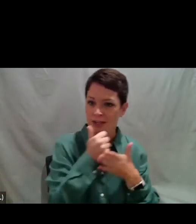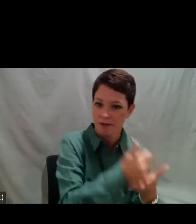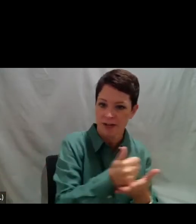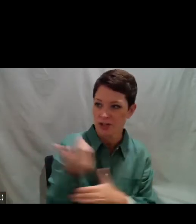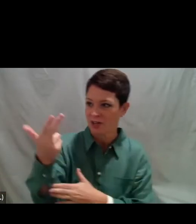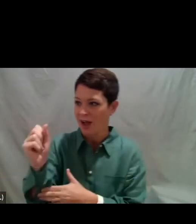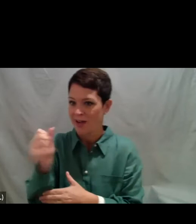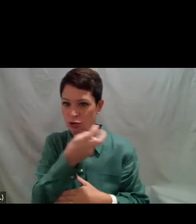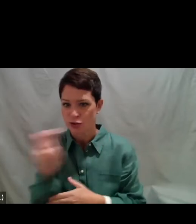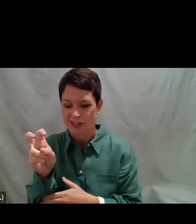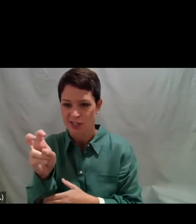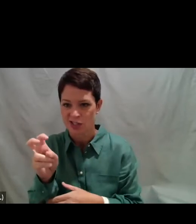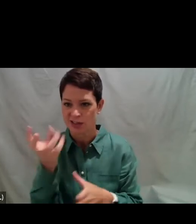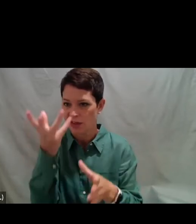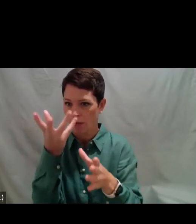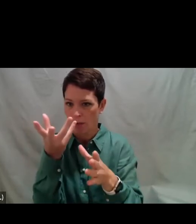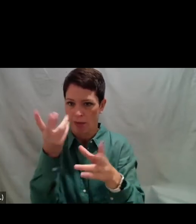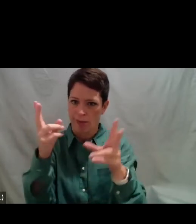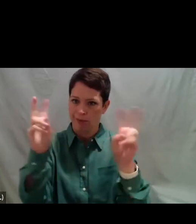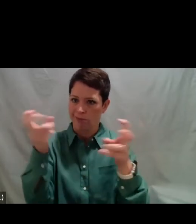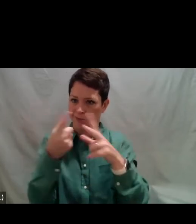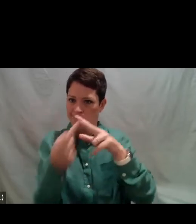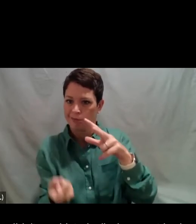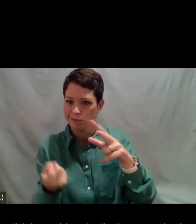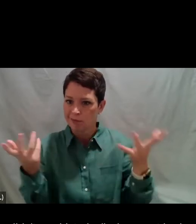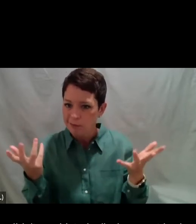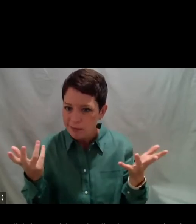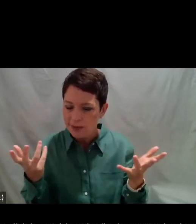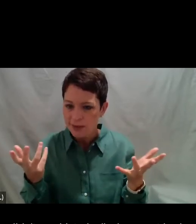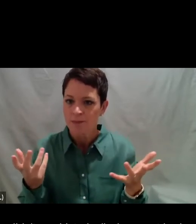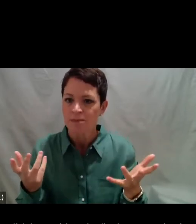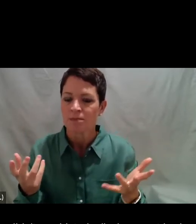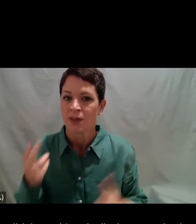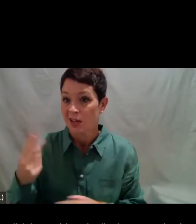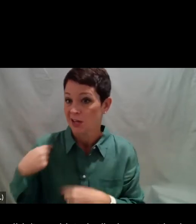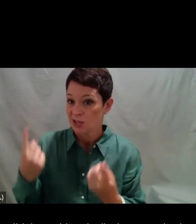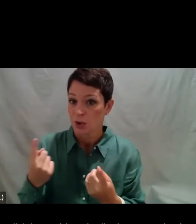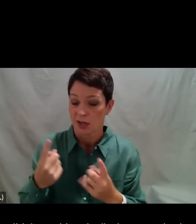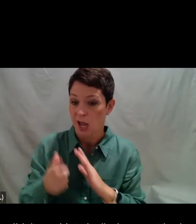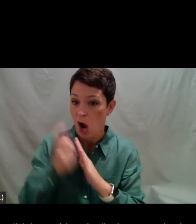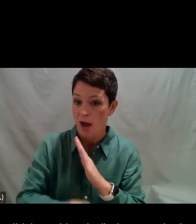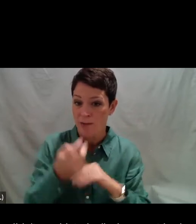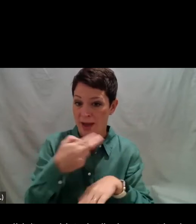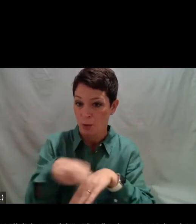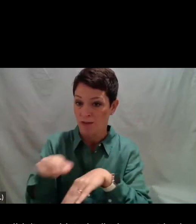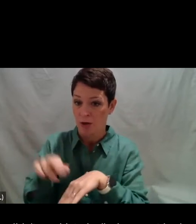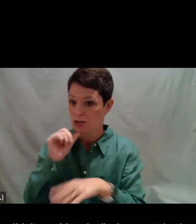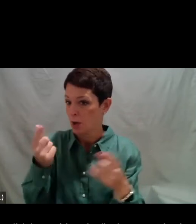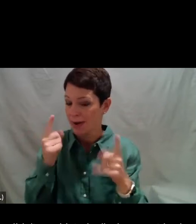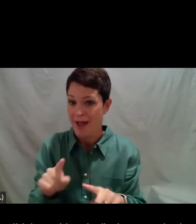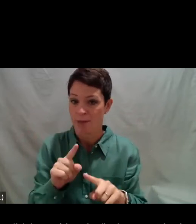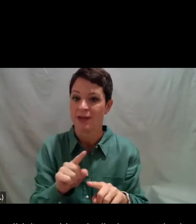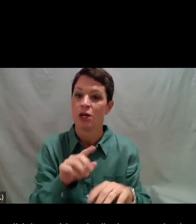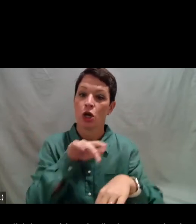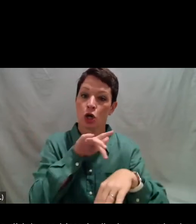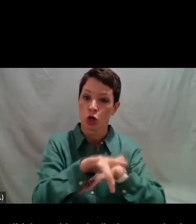school transition. We historically have not had sort of automatic referrals for children coming out of